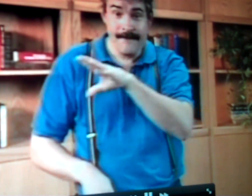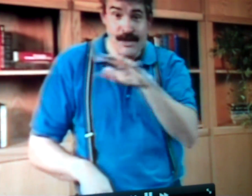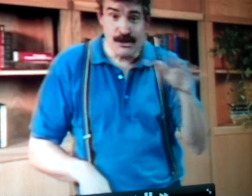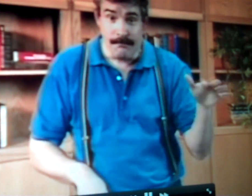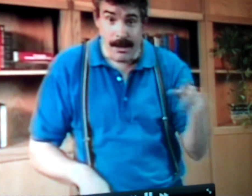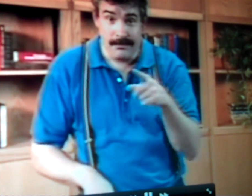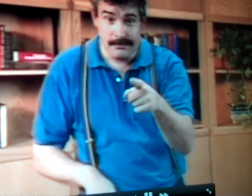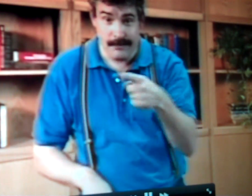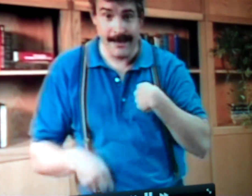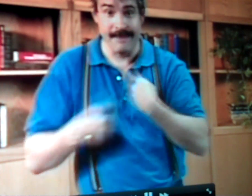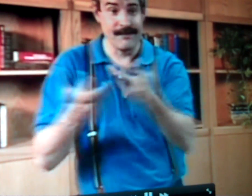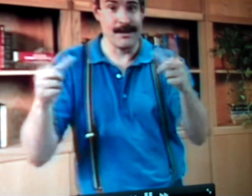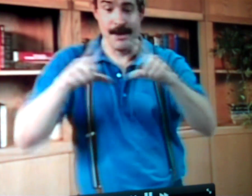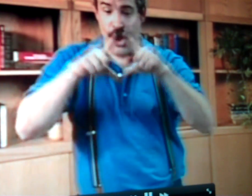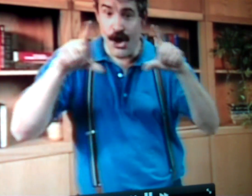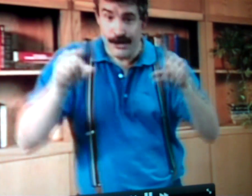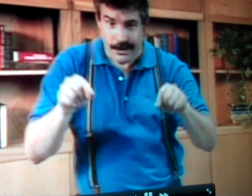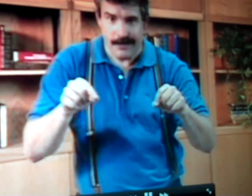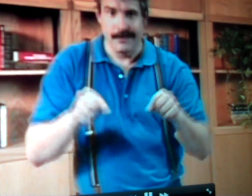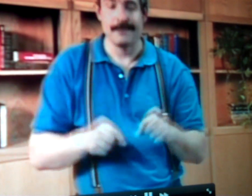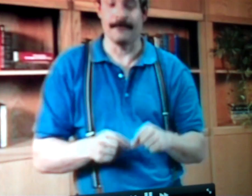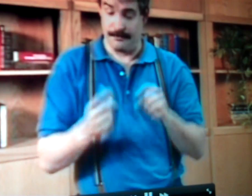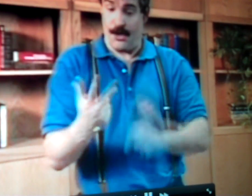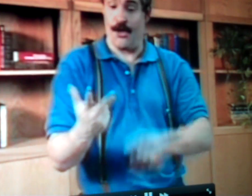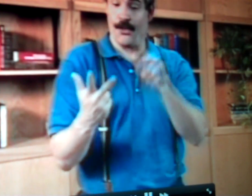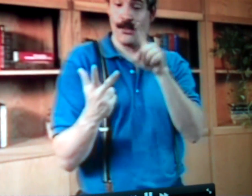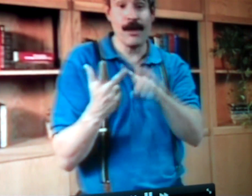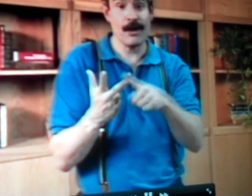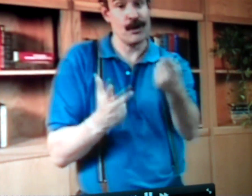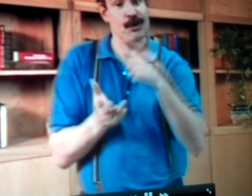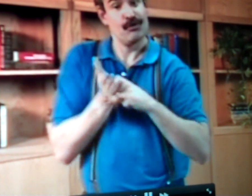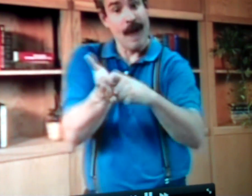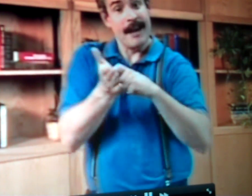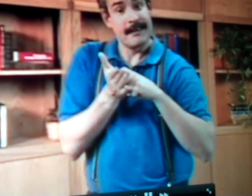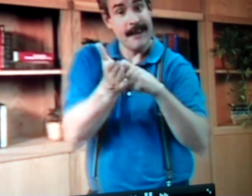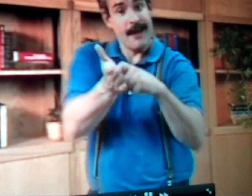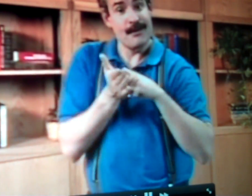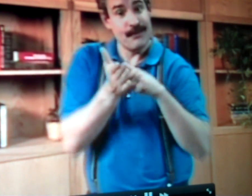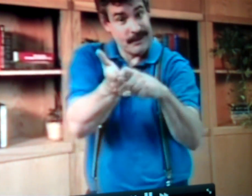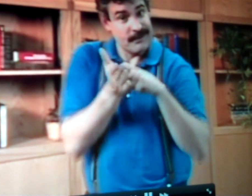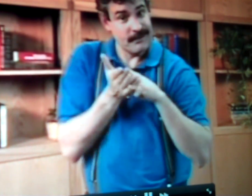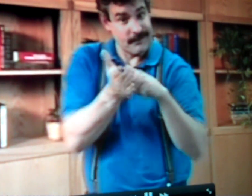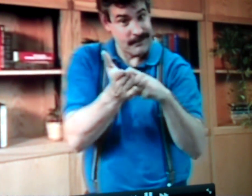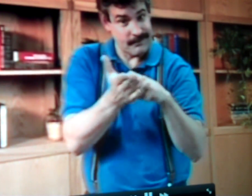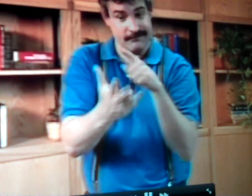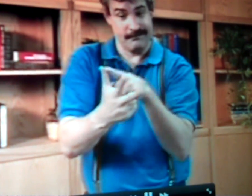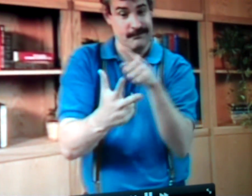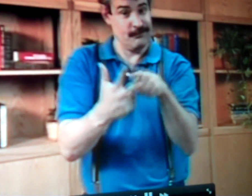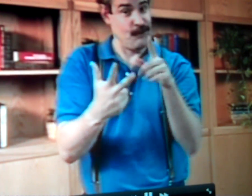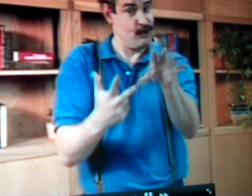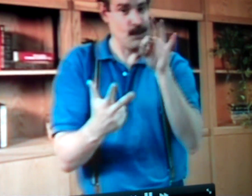You could learn sign language, for example, finger spelling. I had different cards that I could pass out to them. Or they could just write back and